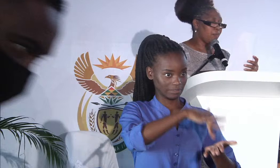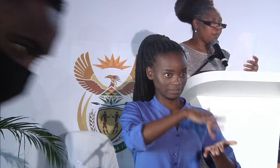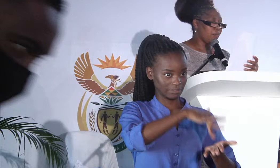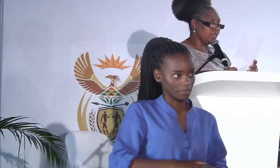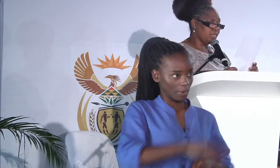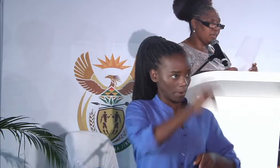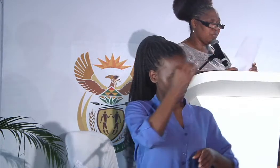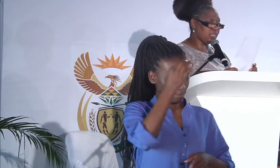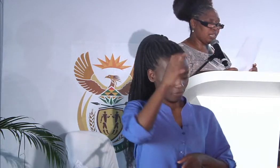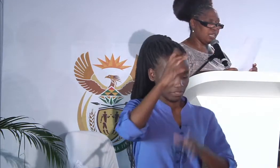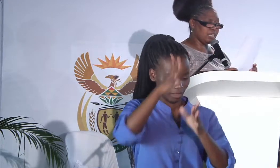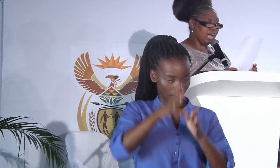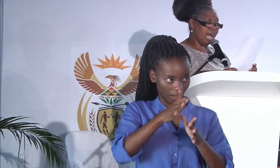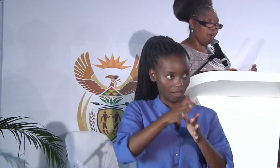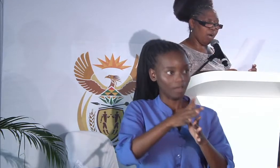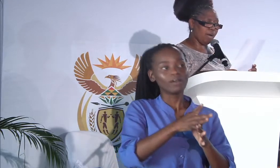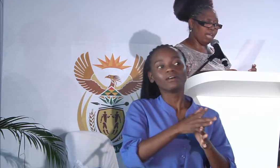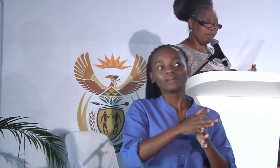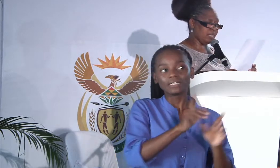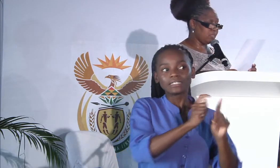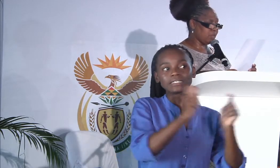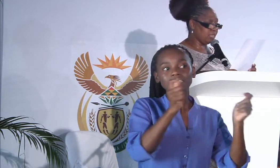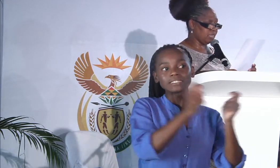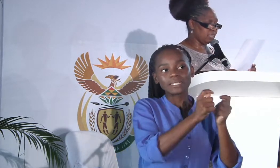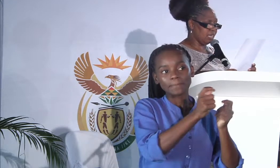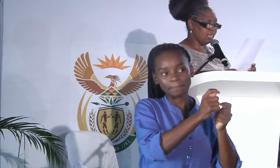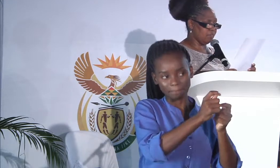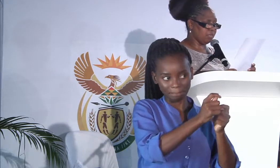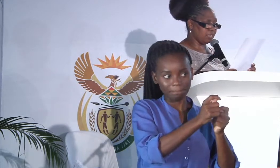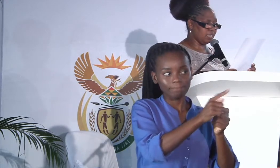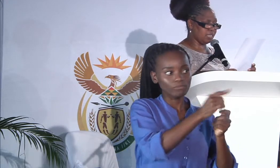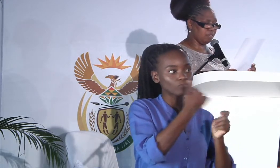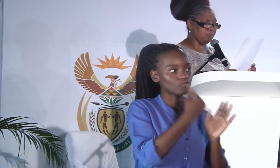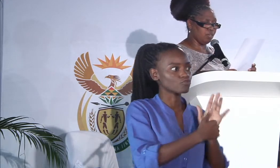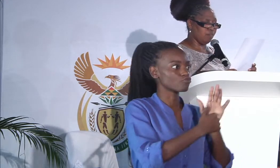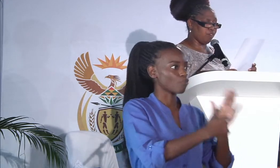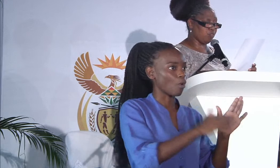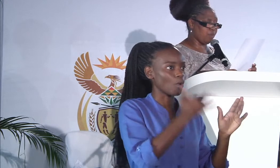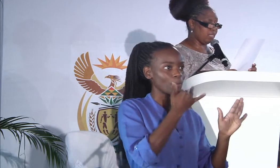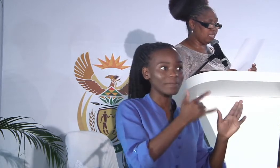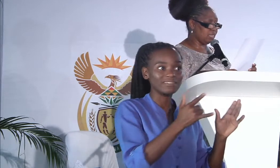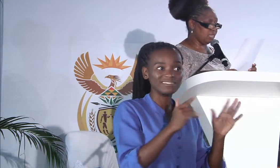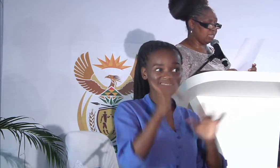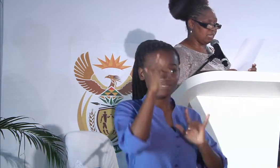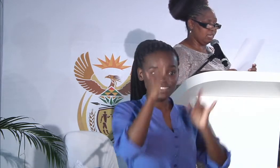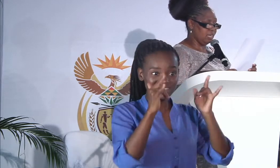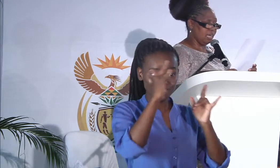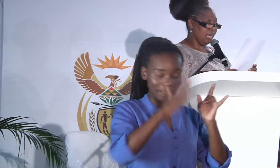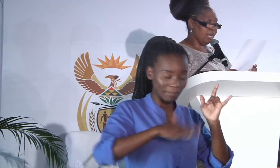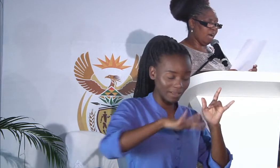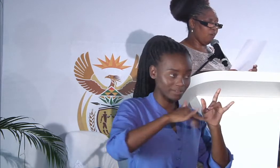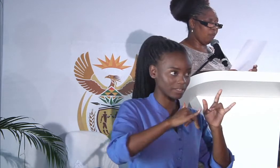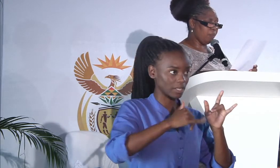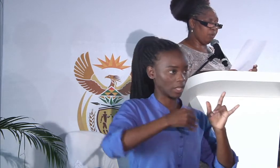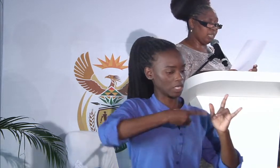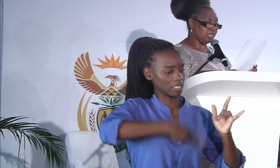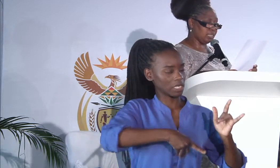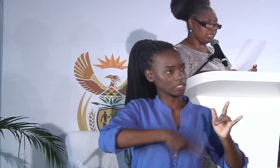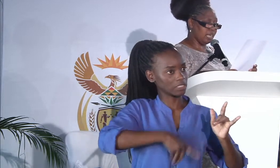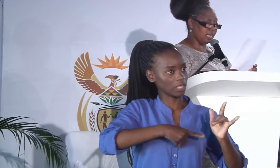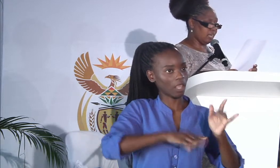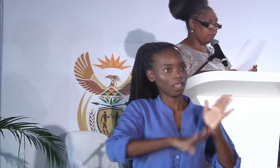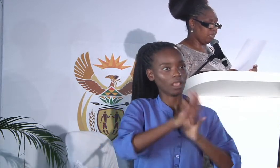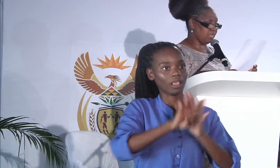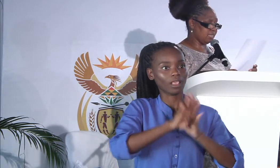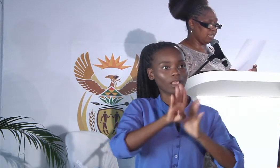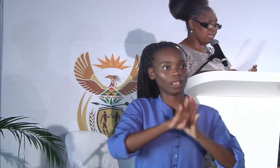team demonstrate how our urban spaces can be reshaped for human dignity, and how our policies